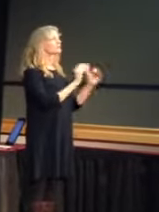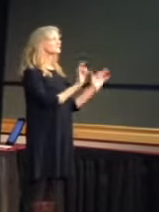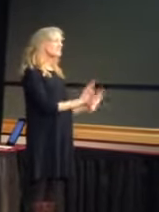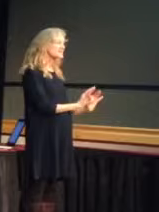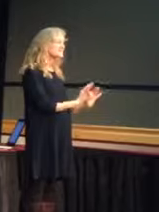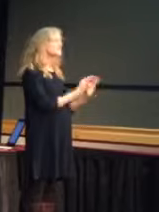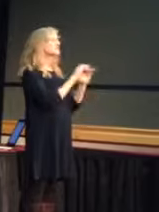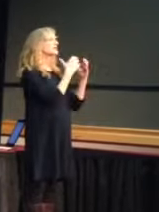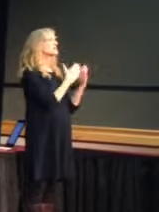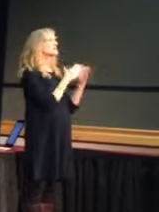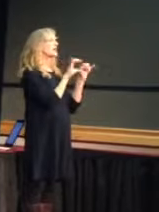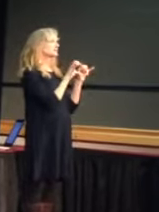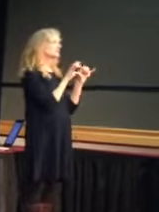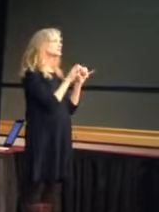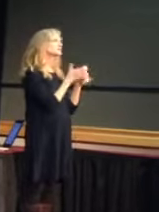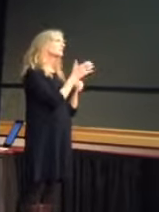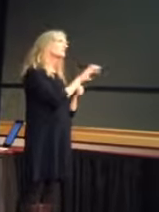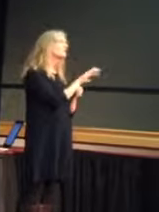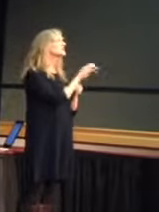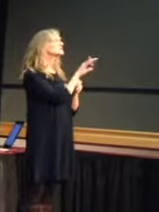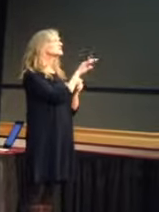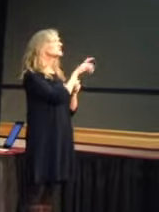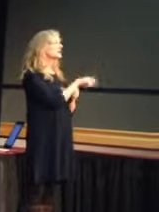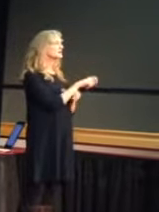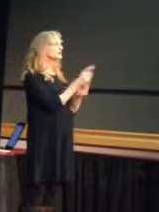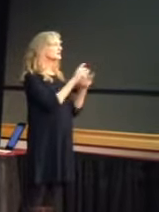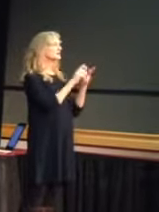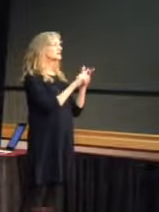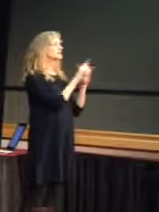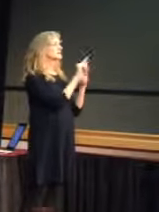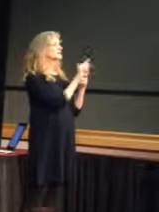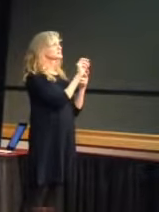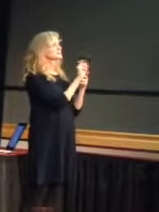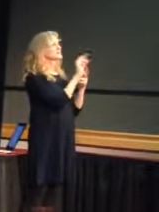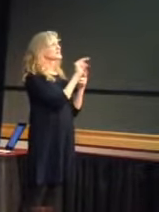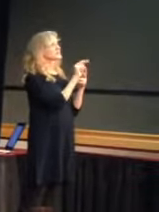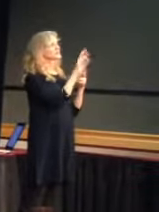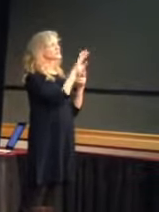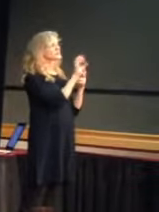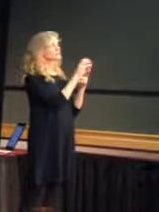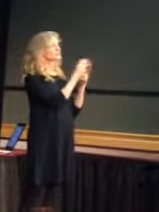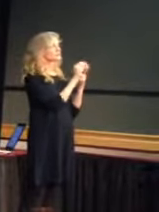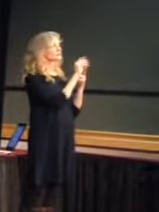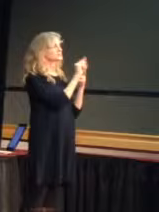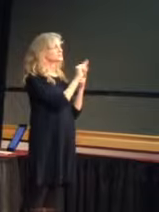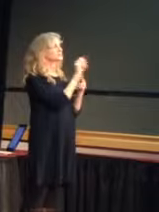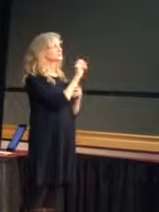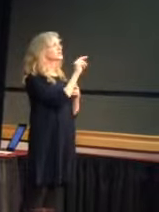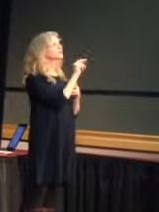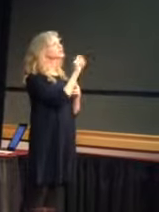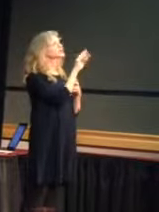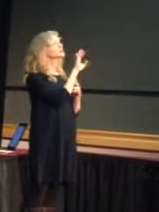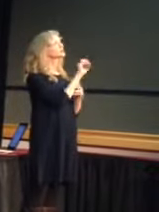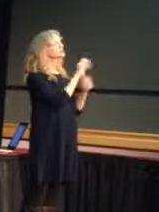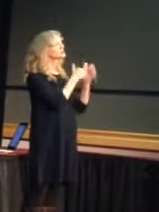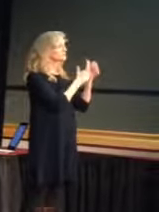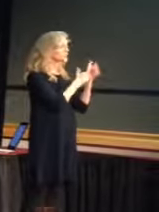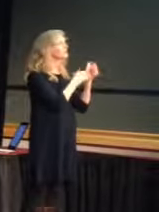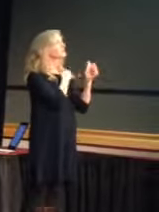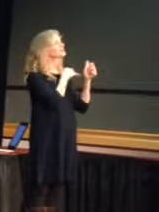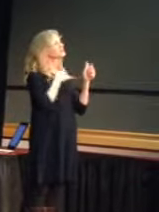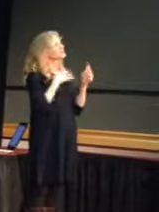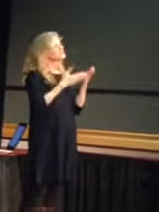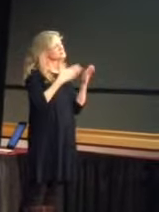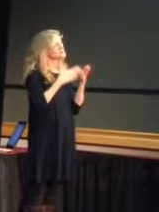needed. Tenured and tenure-track faculty will take on a little more responsibility for teaching of lower division coursework in